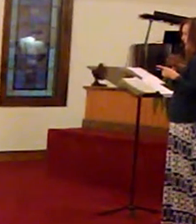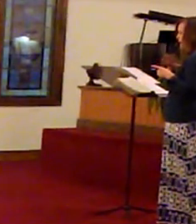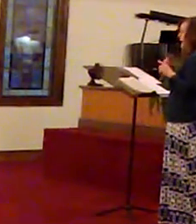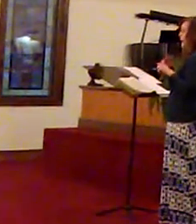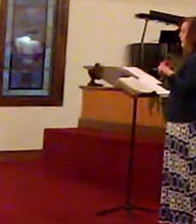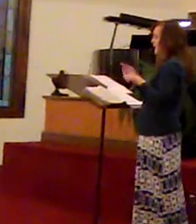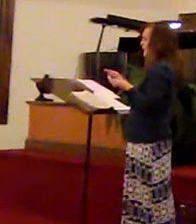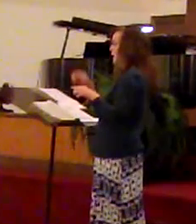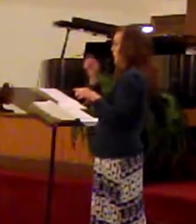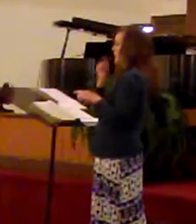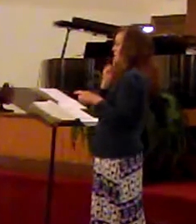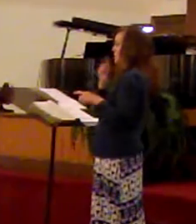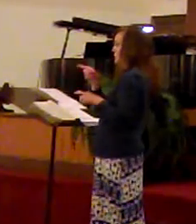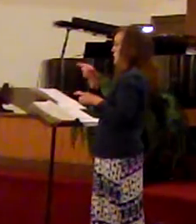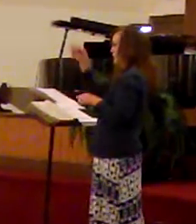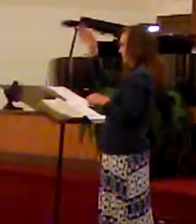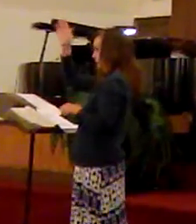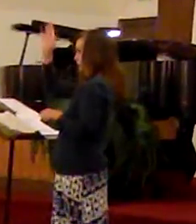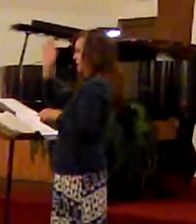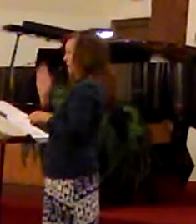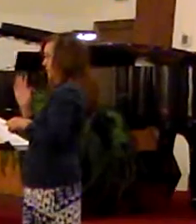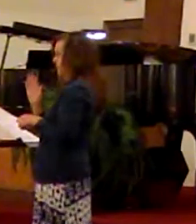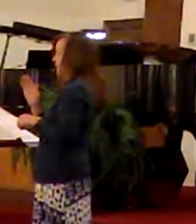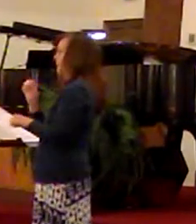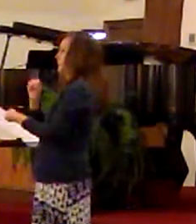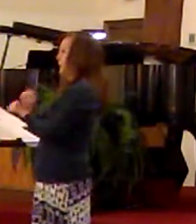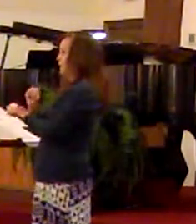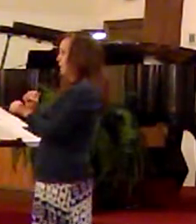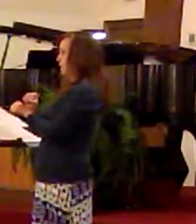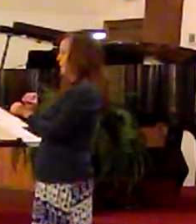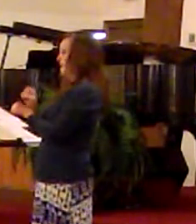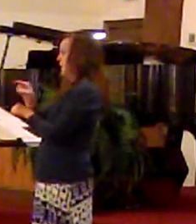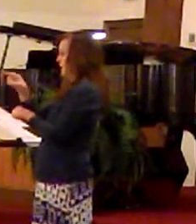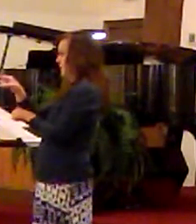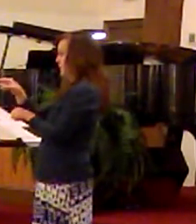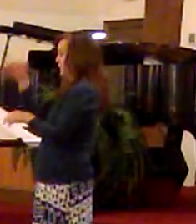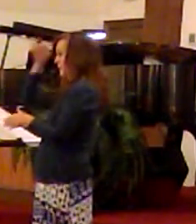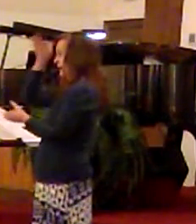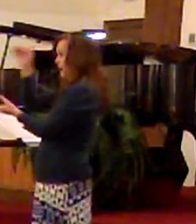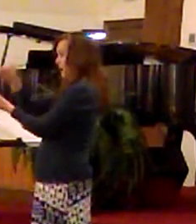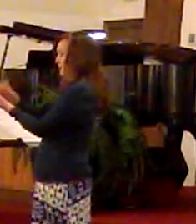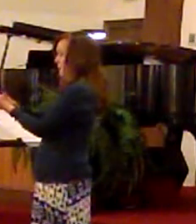God, which effectually worketh also in you that believe.